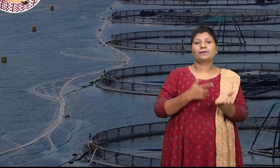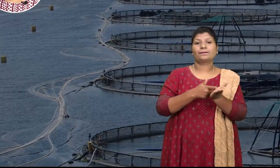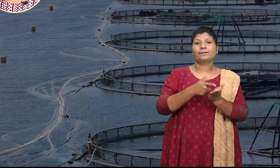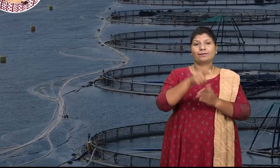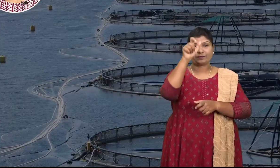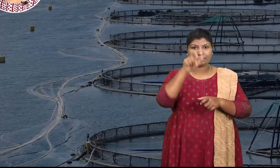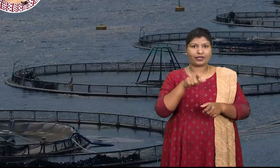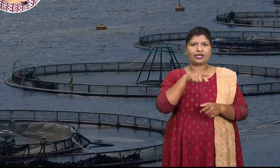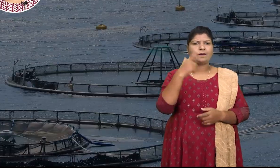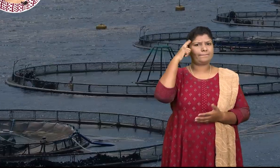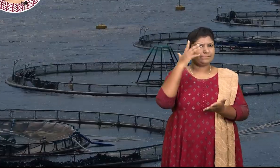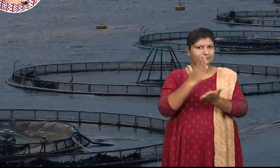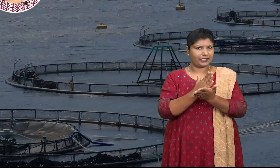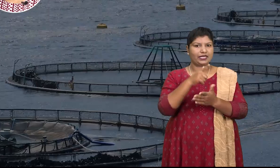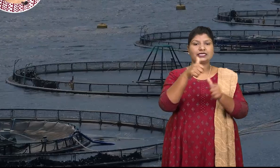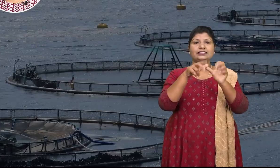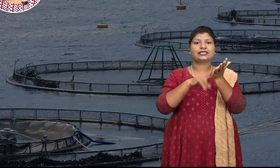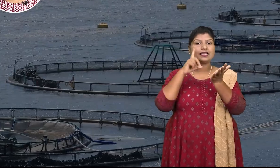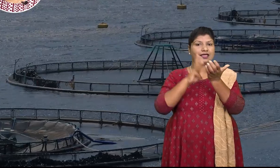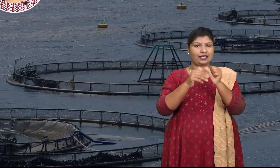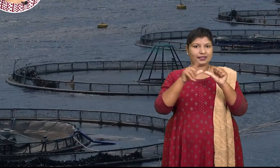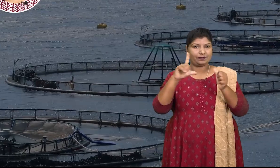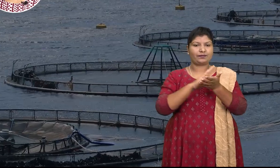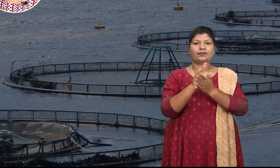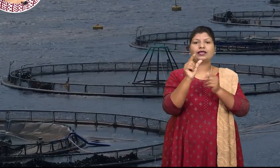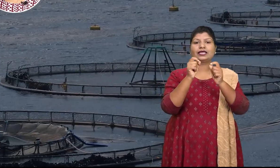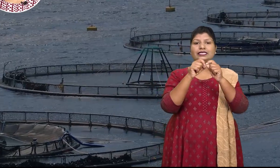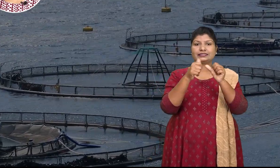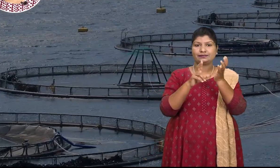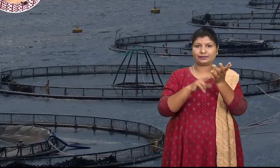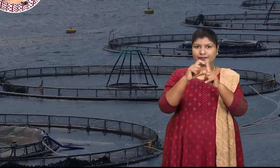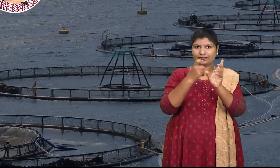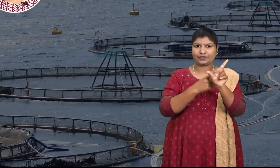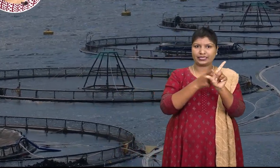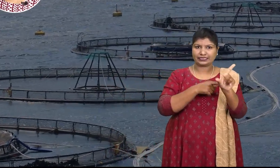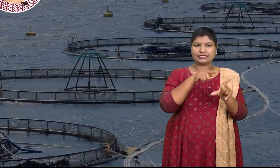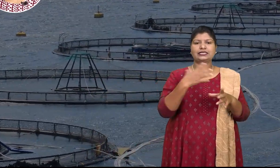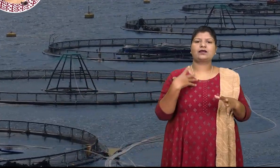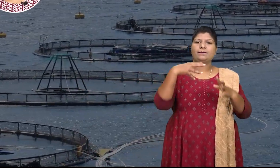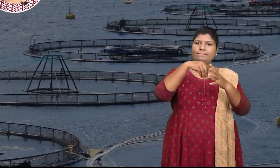that animal husbandry is part and parcel of agriculture.